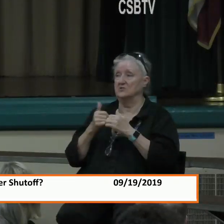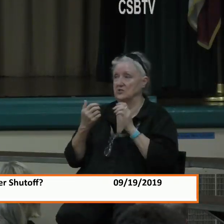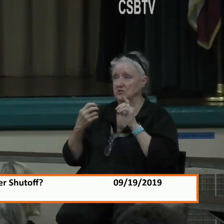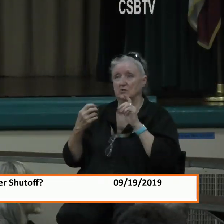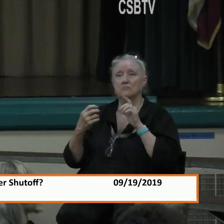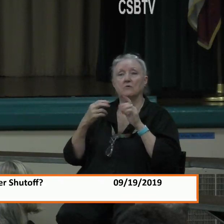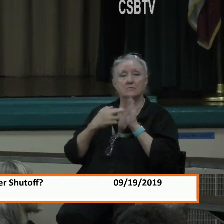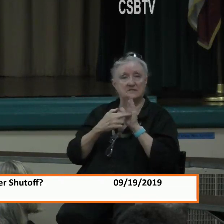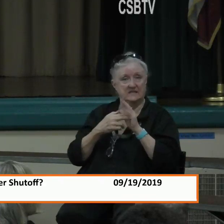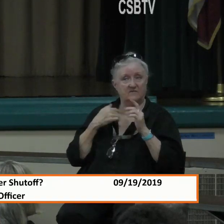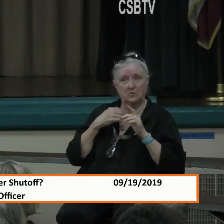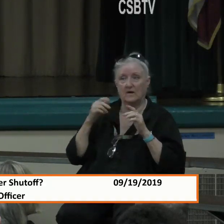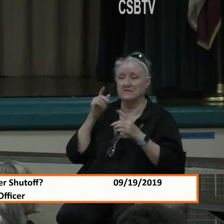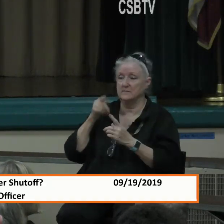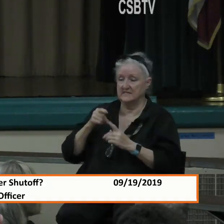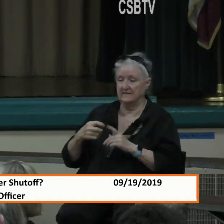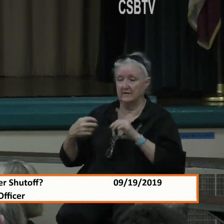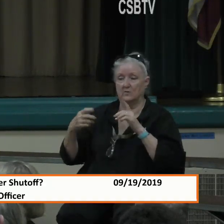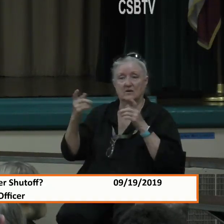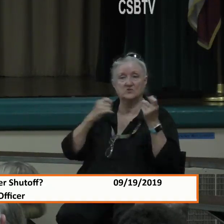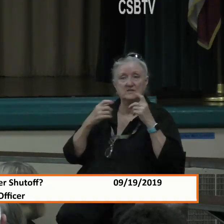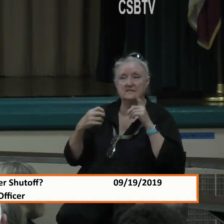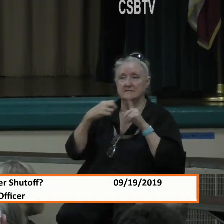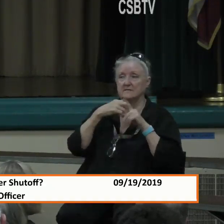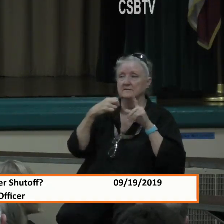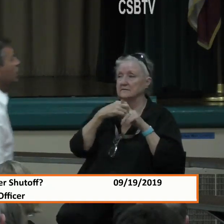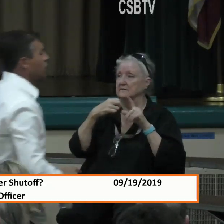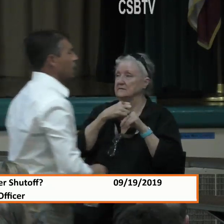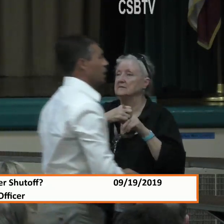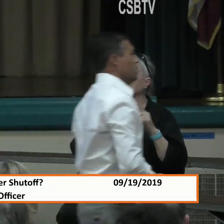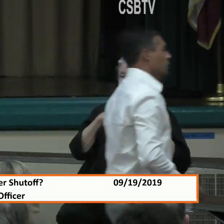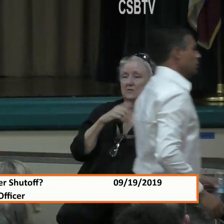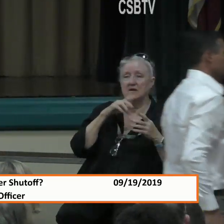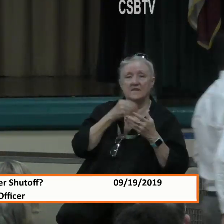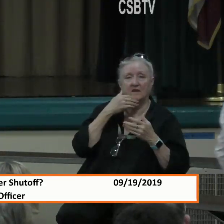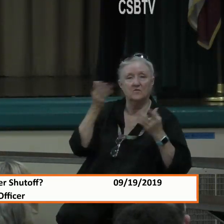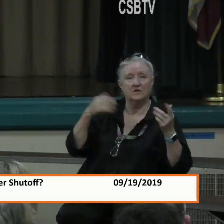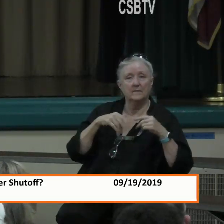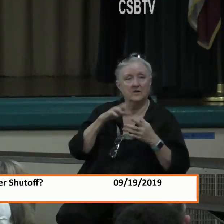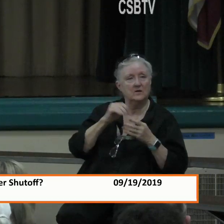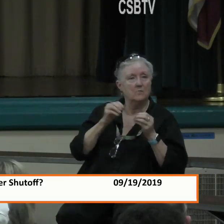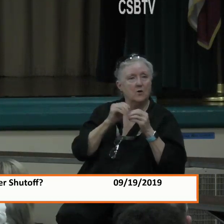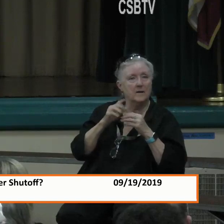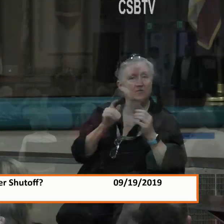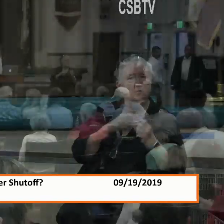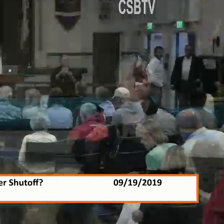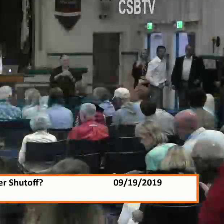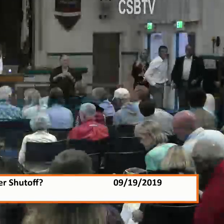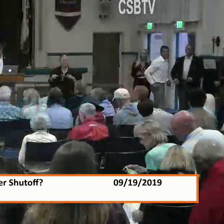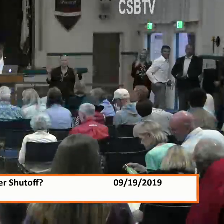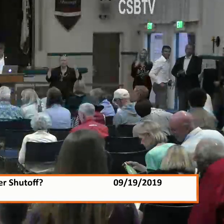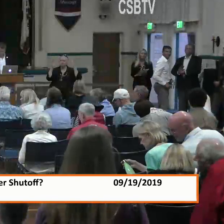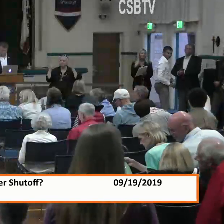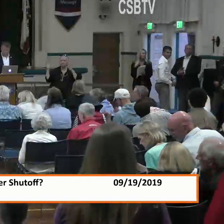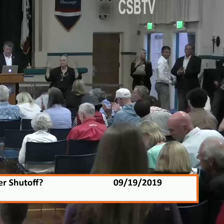you have specific questions. But I want to thank you for coming down tonight and learning more about the program, and have a nice evening.